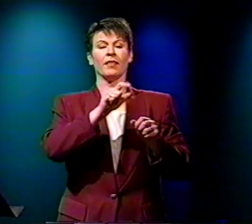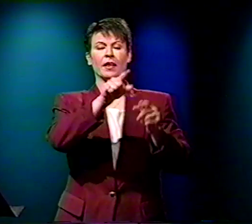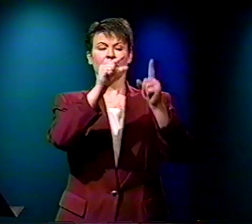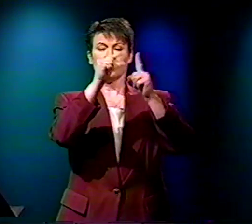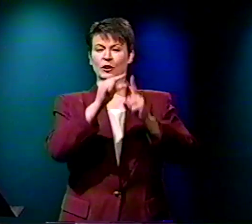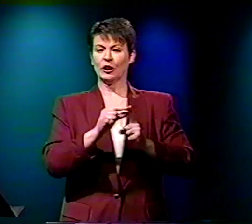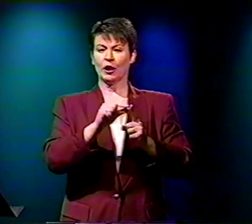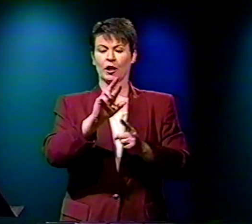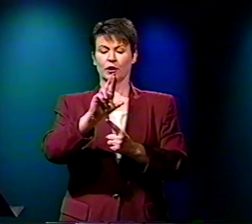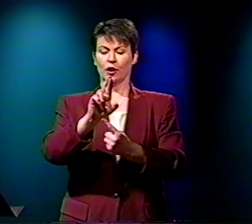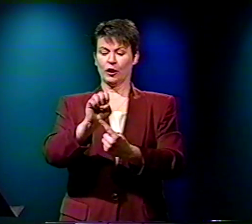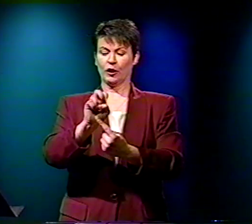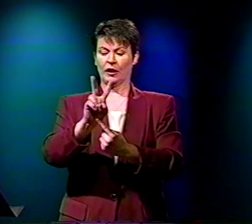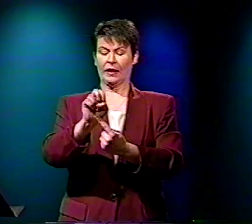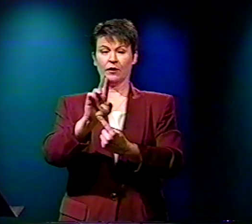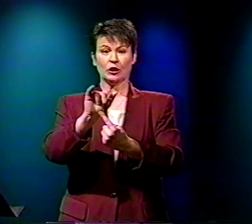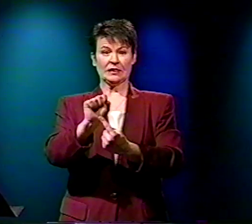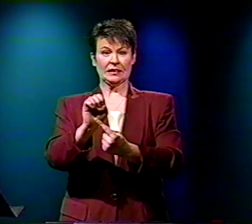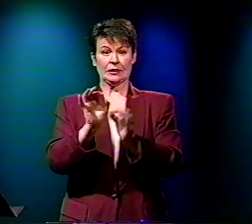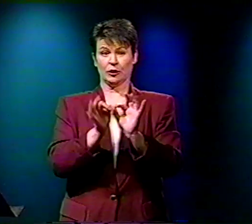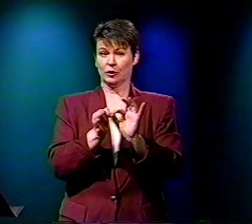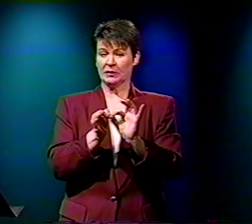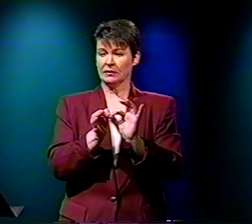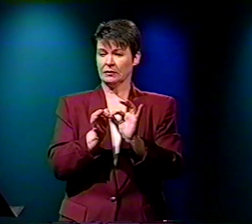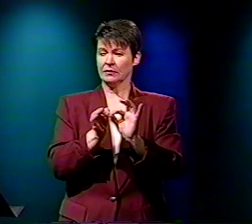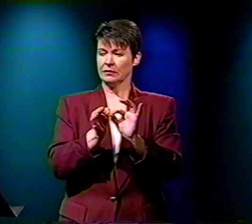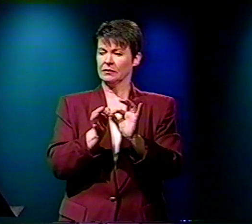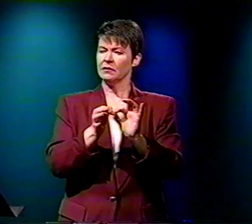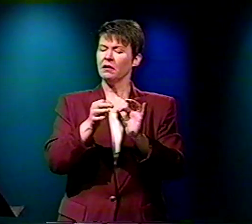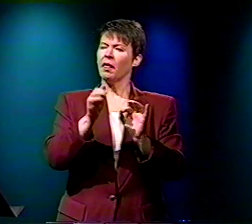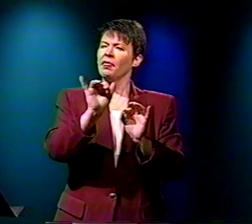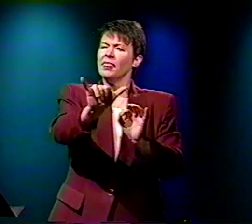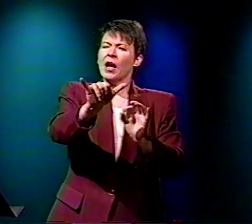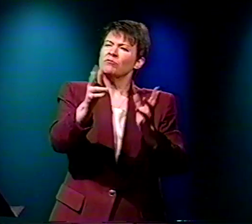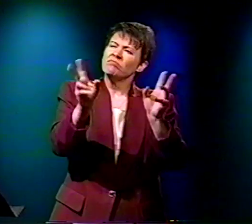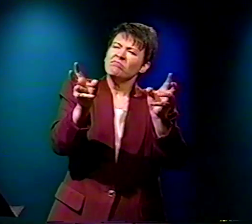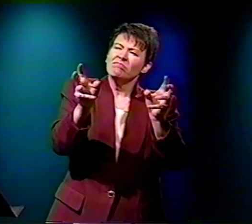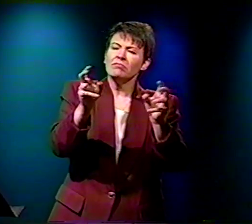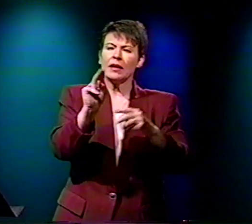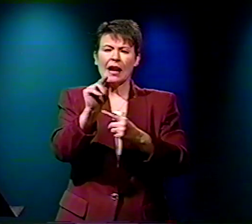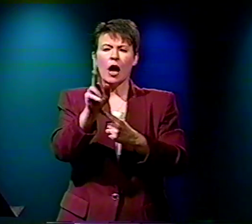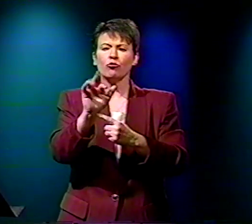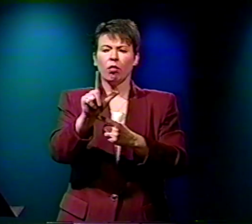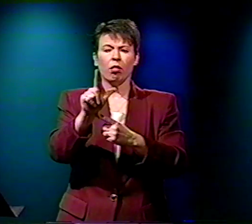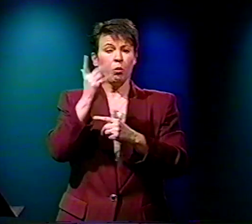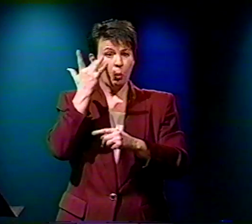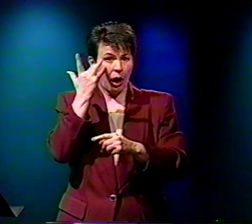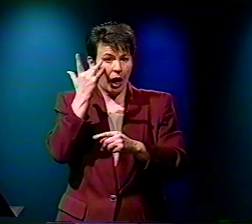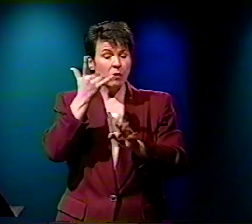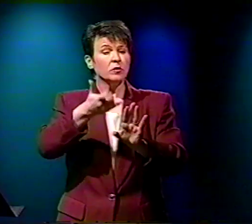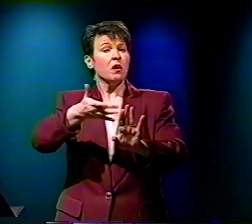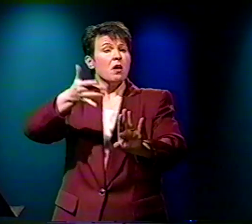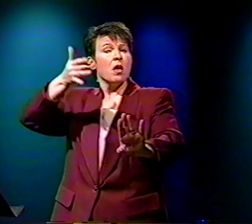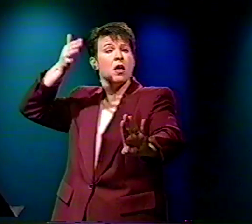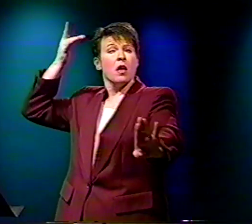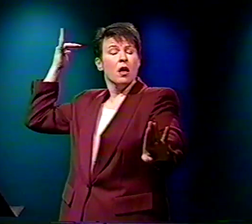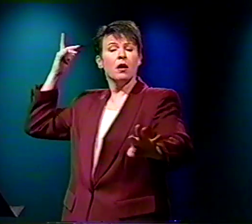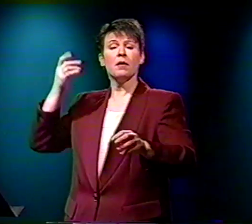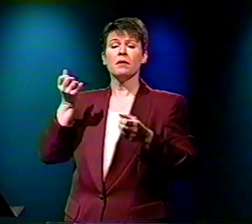example, there was the use of the term reverse interpreting, and that was natural, I suppose,